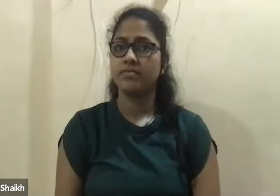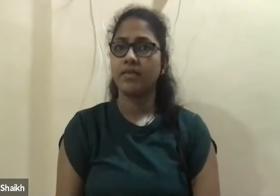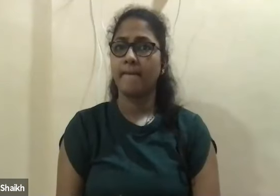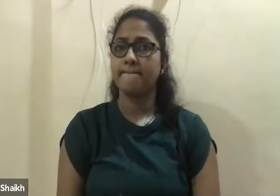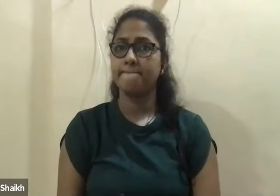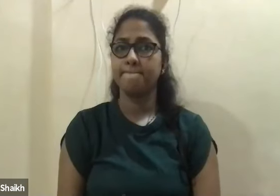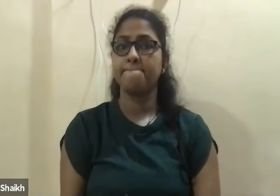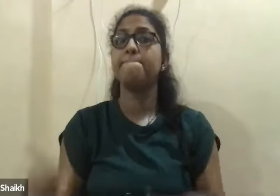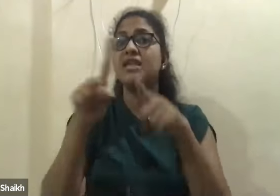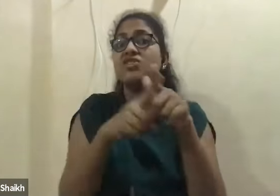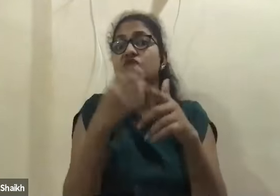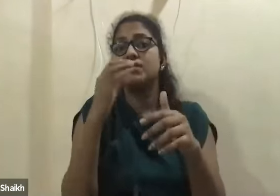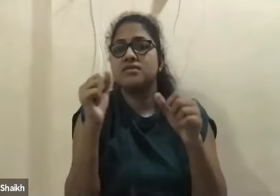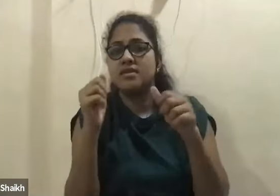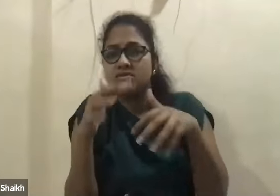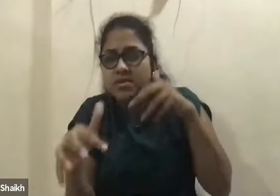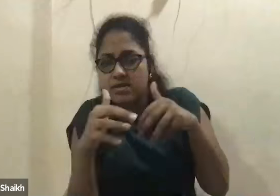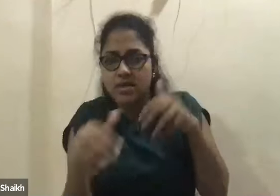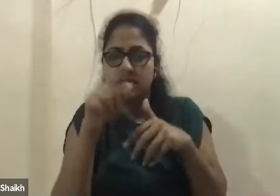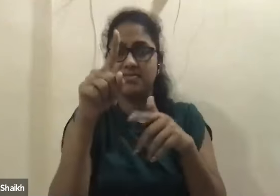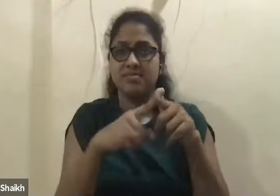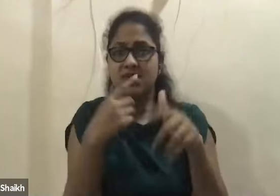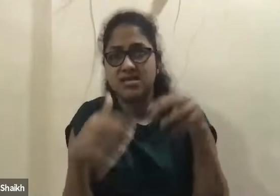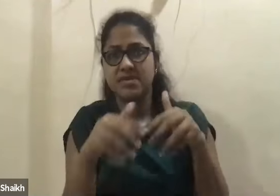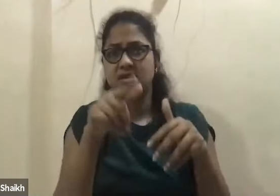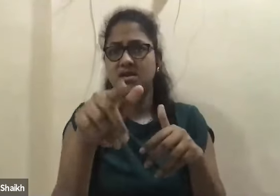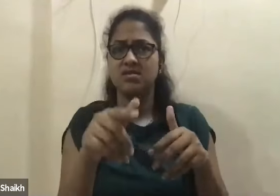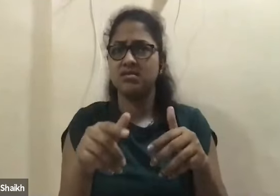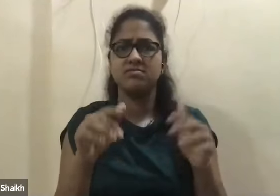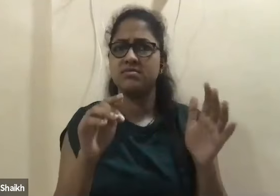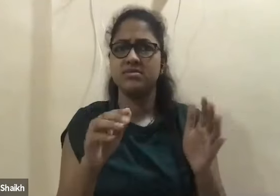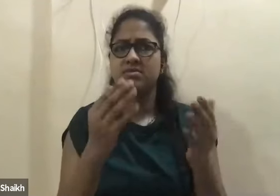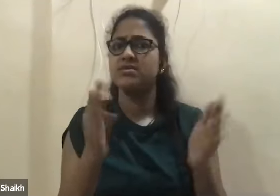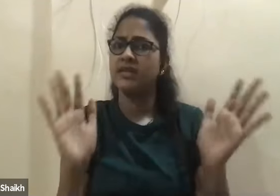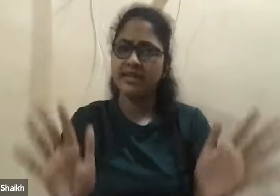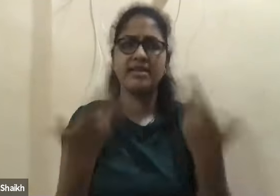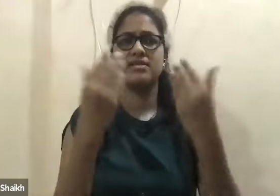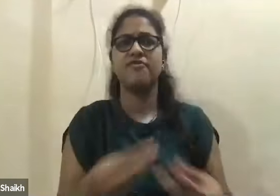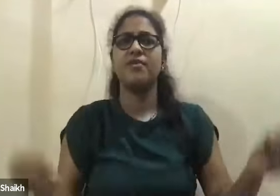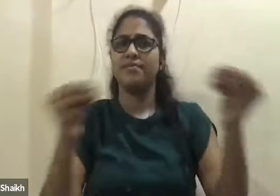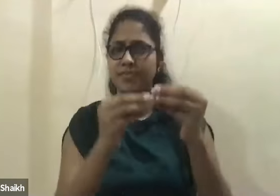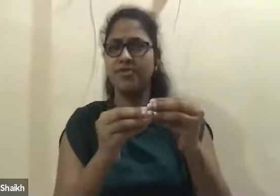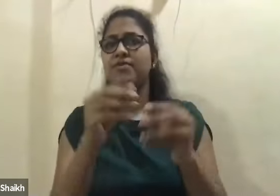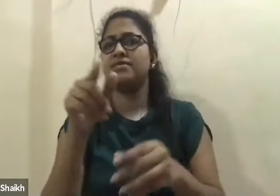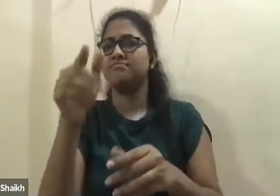Yes, Jasmina. I would like to thank both the speakers. Thank you very much